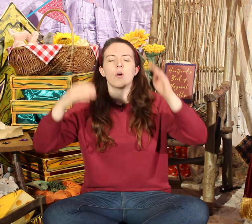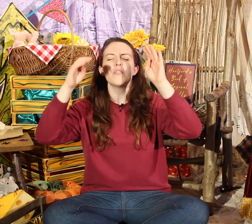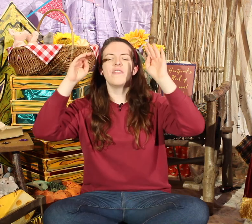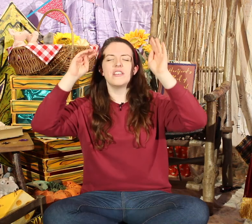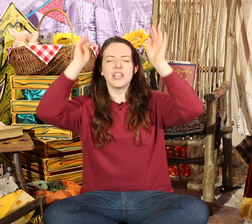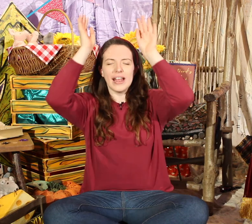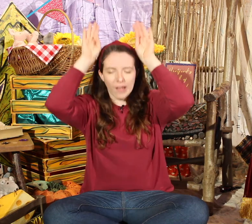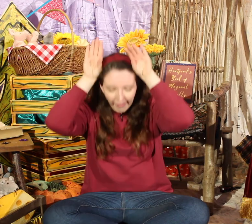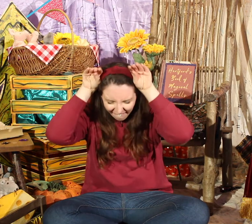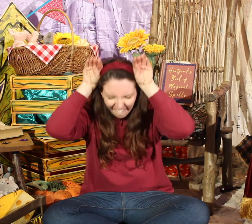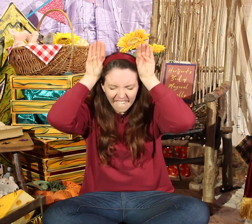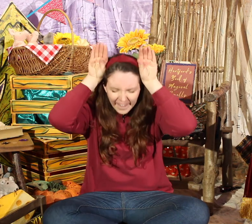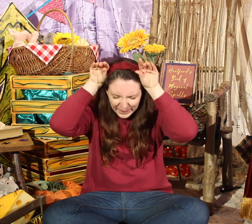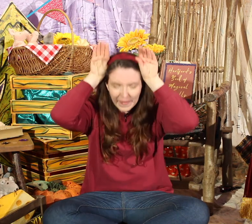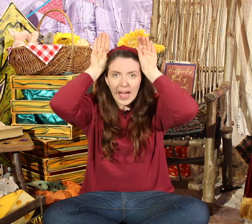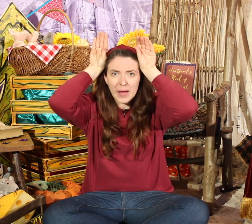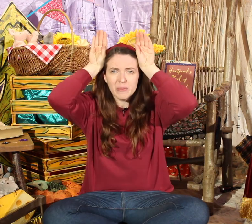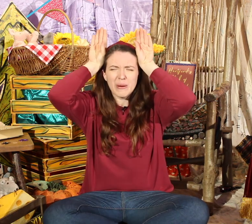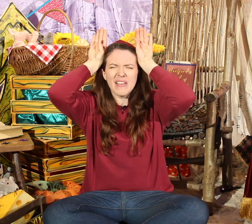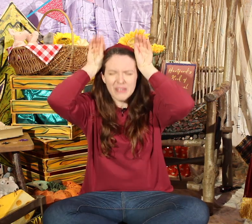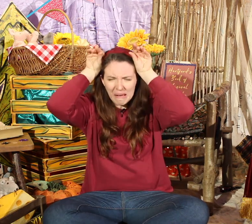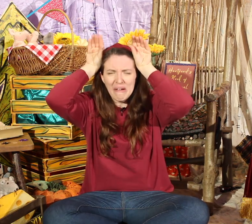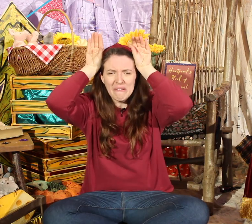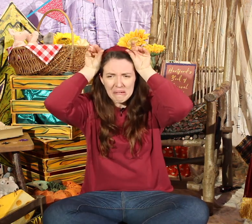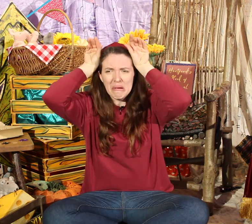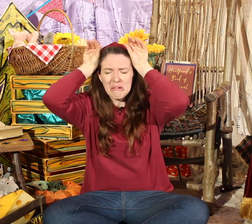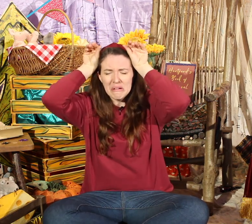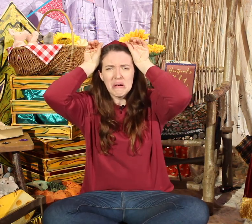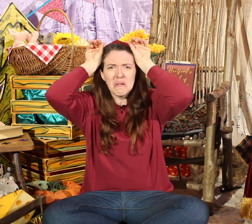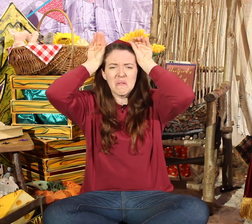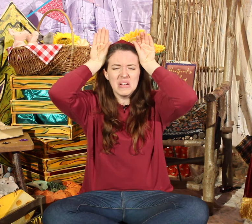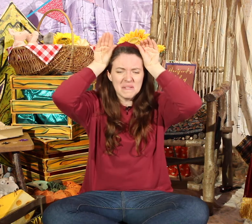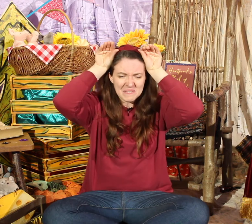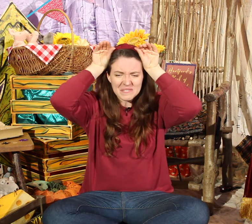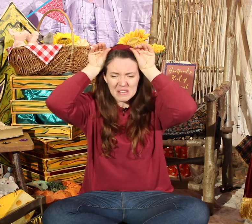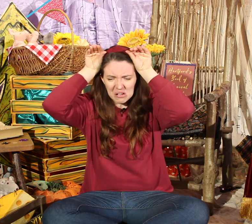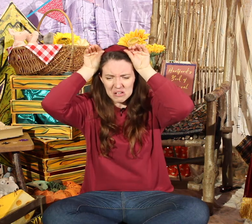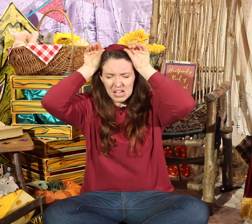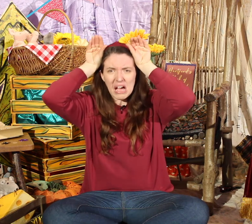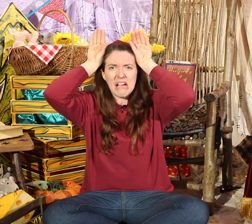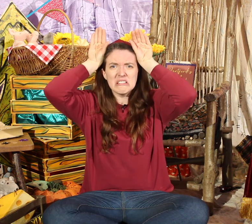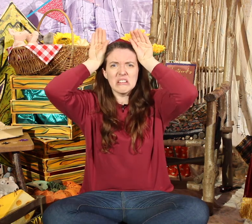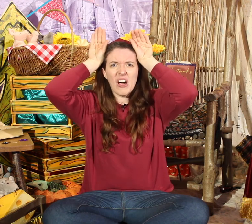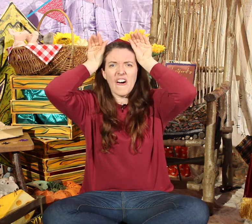over the finish line, out of breath. Oh, I